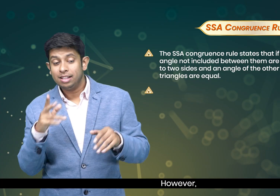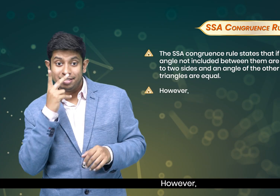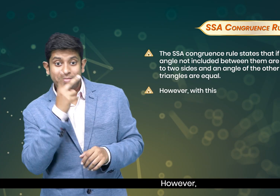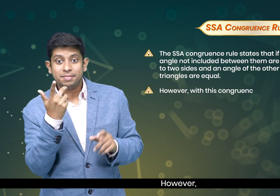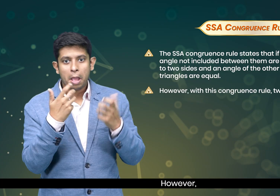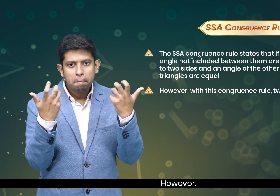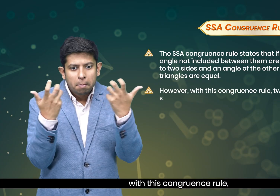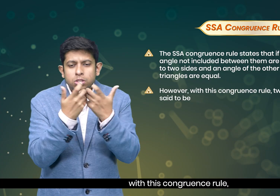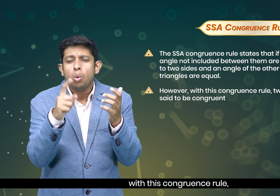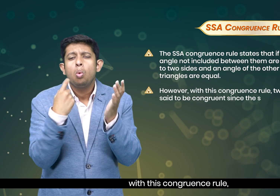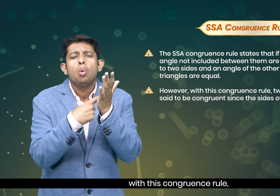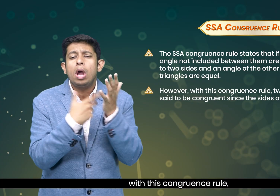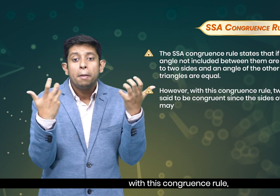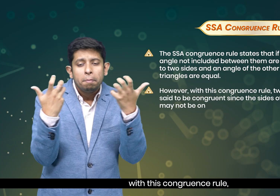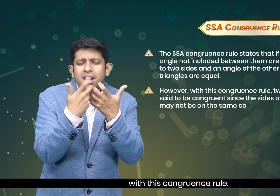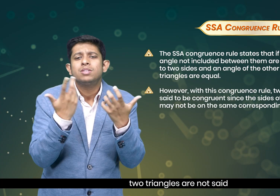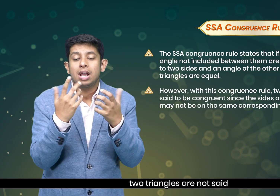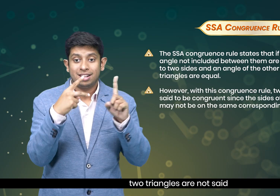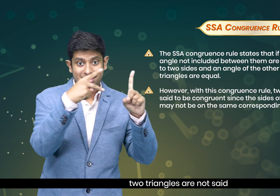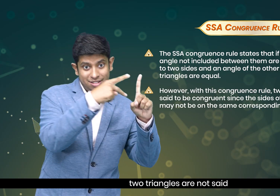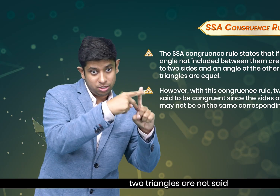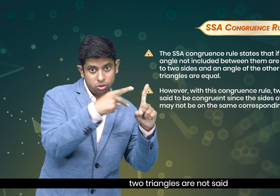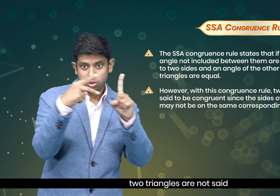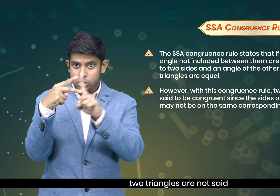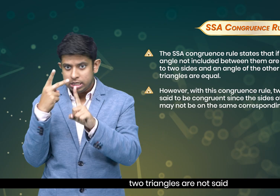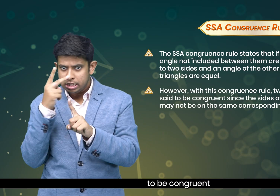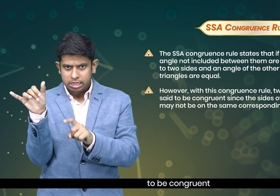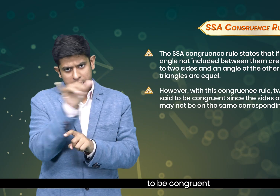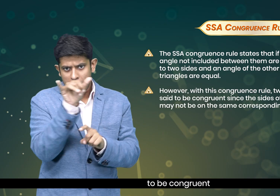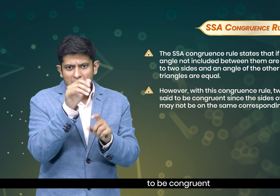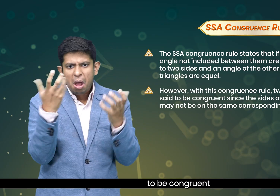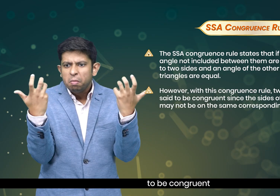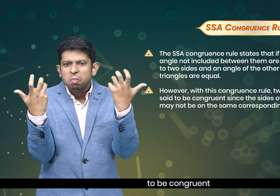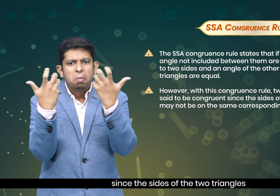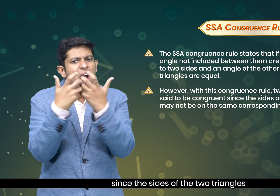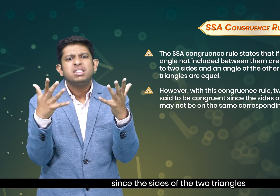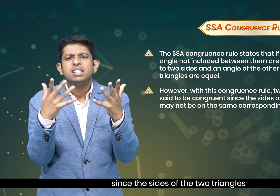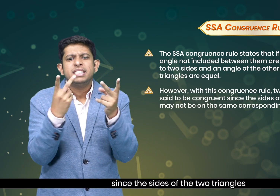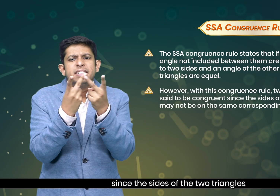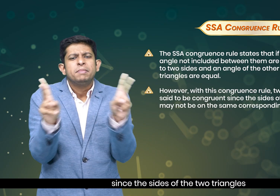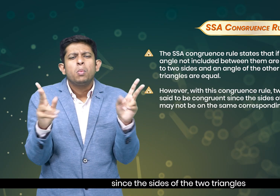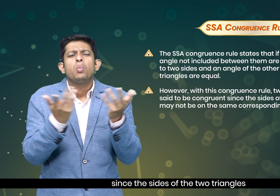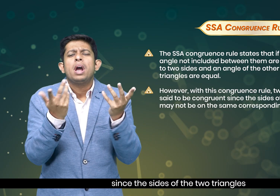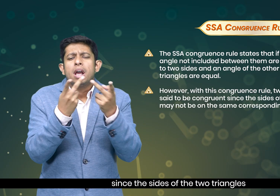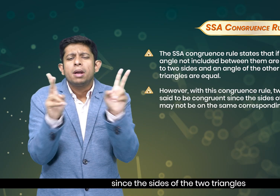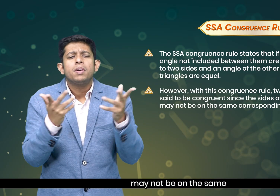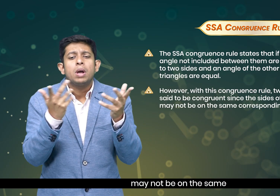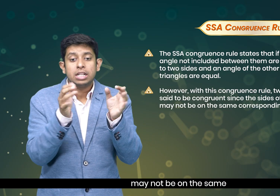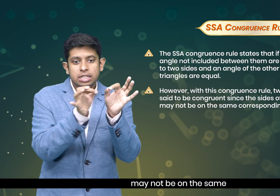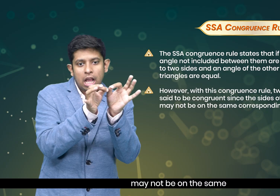However, with this congruence rule, two triangles are not said to be congruent since the sides of the two triangles may not